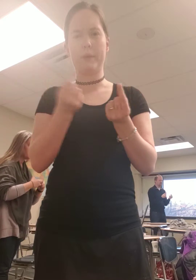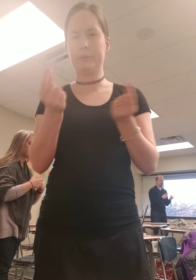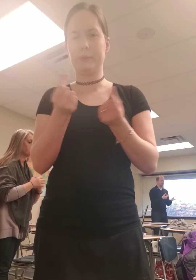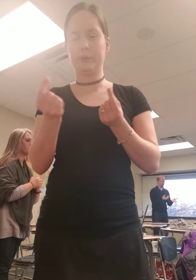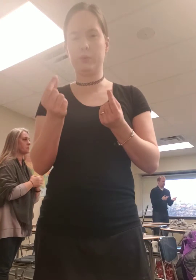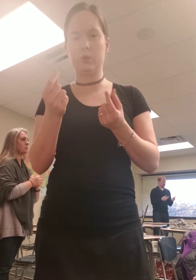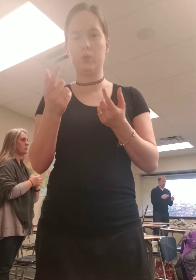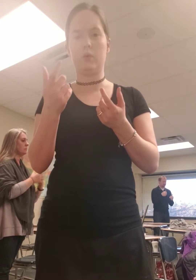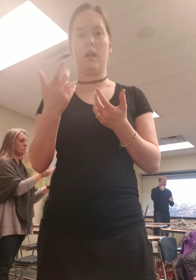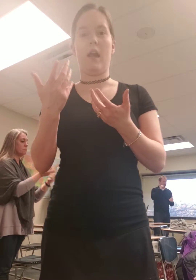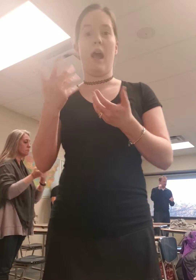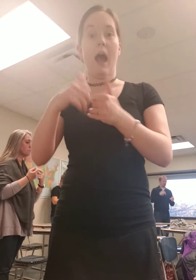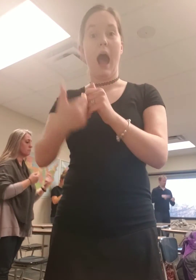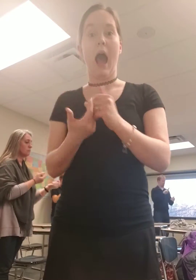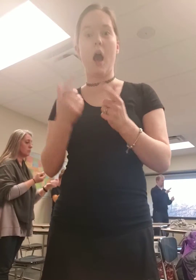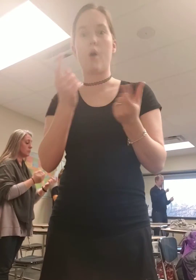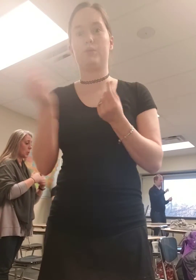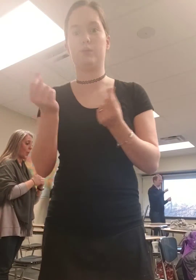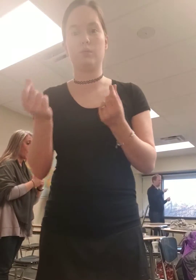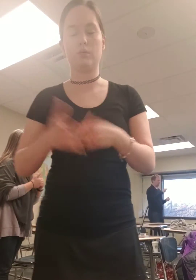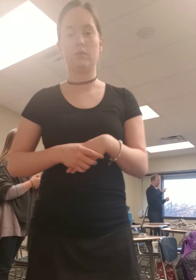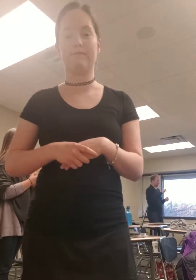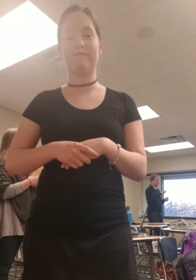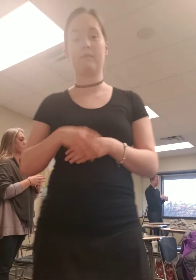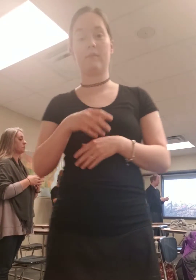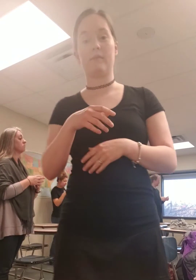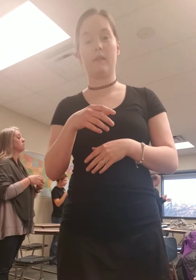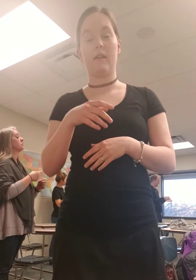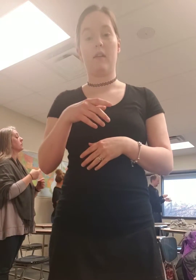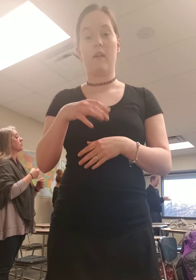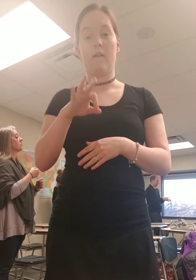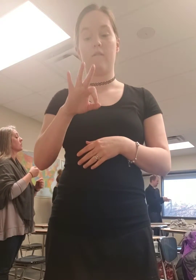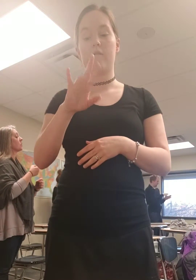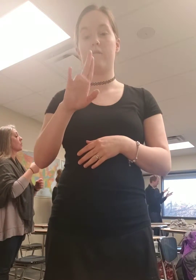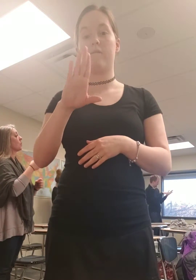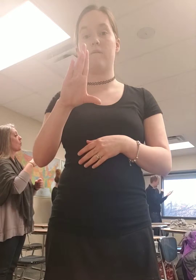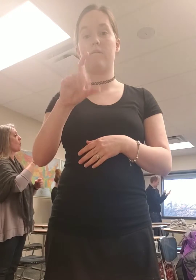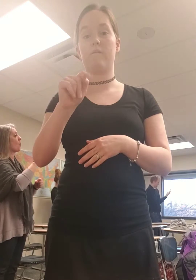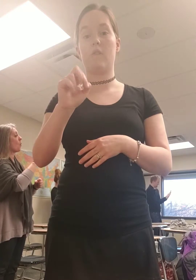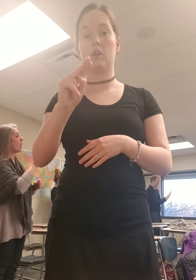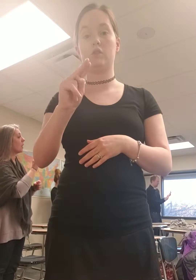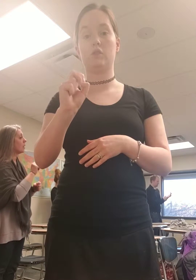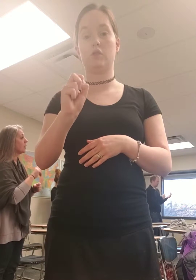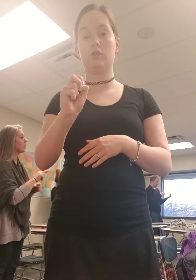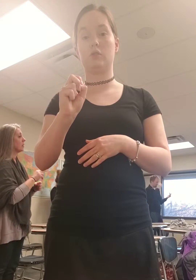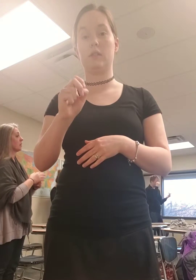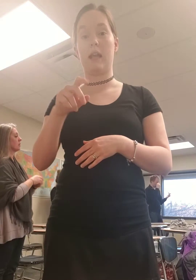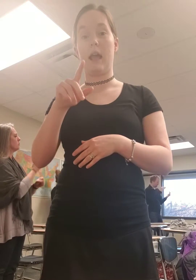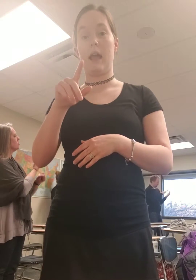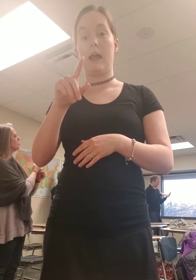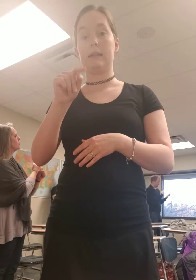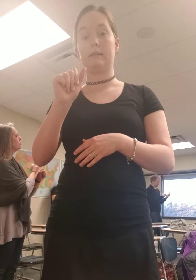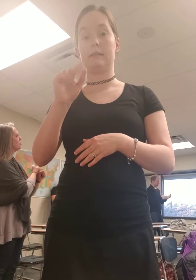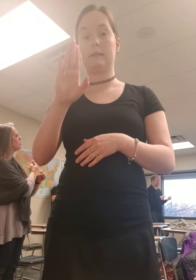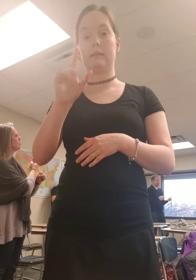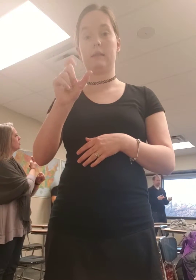use some tables. Okay, we use tables, function tables. What else could we use on that? We used ordered pairs.